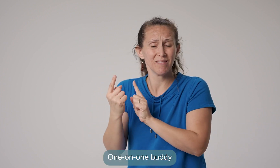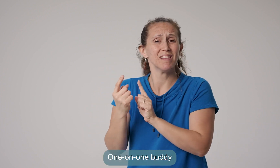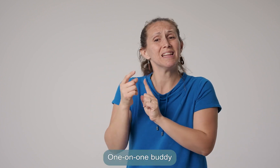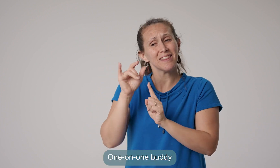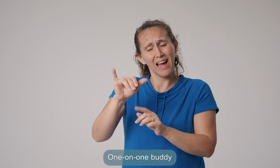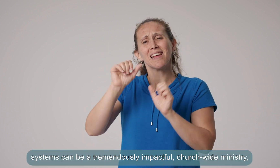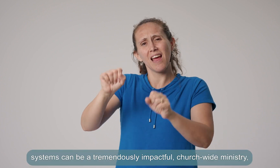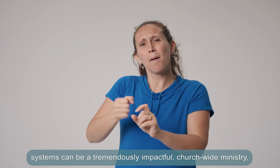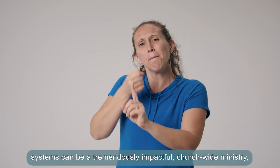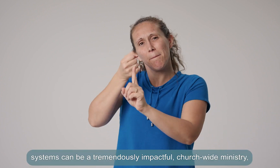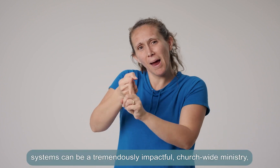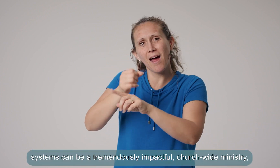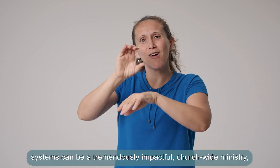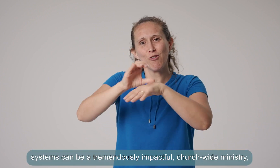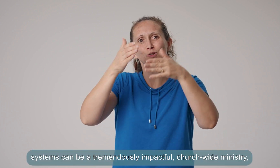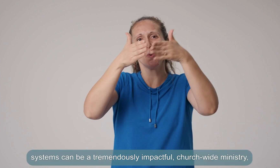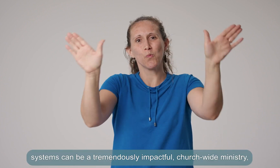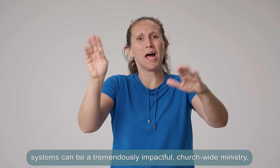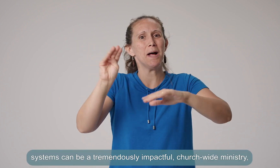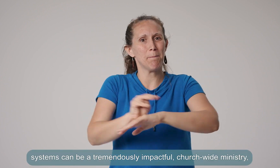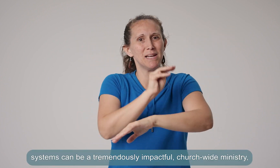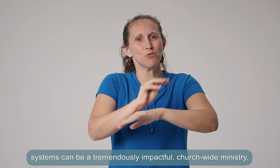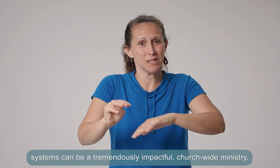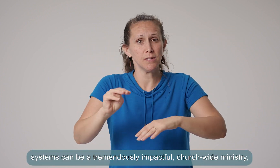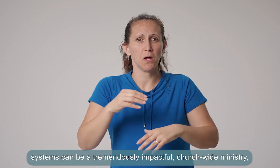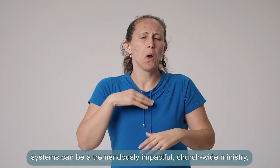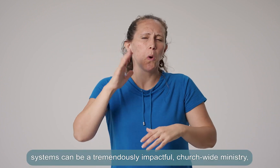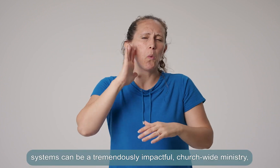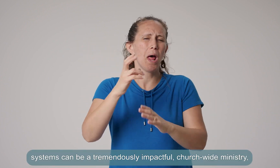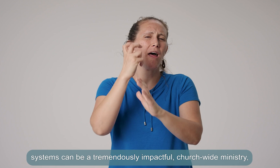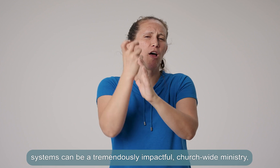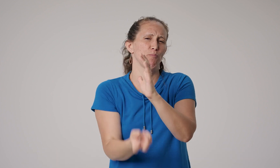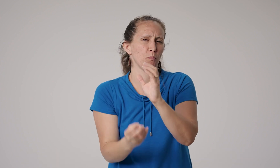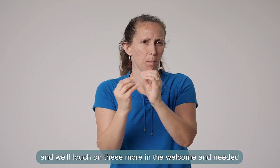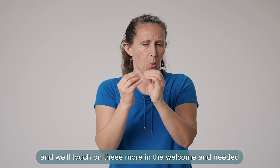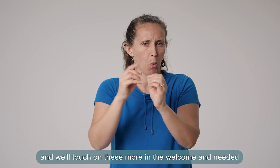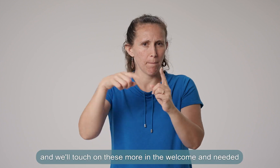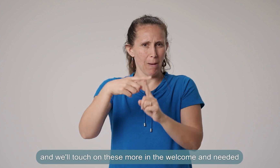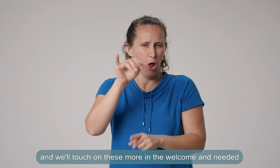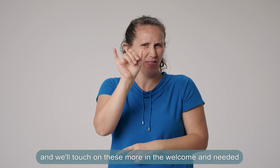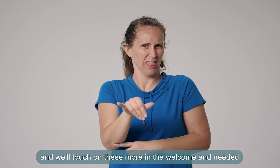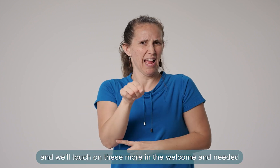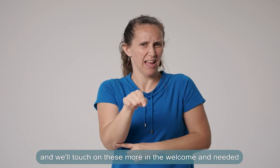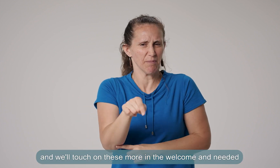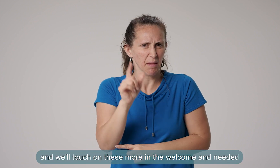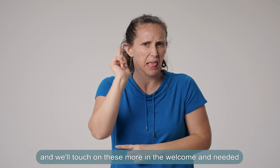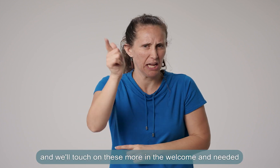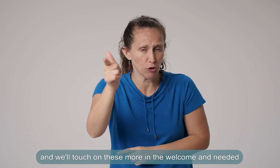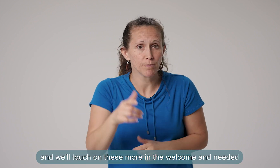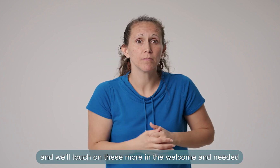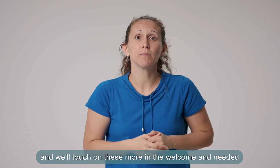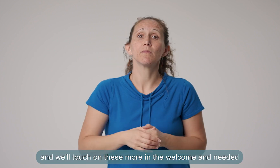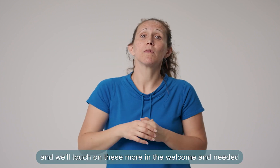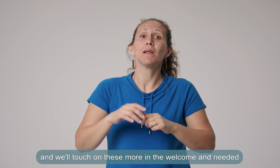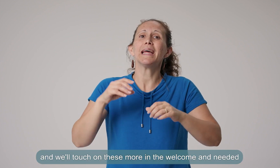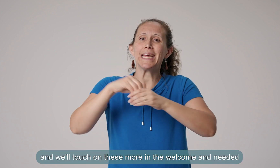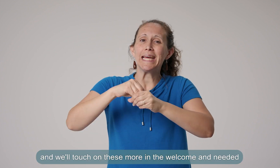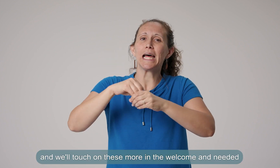One-on-one buddy systems can be a tremendously impactful church-wide ministry, and we'll touch on these more in the Welcome and